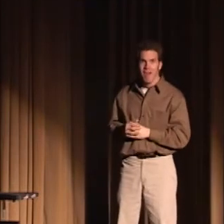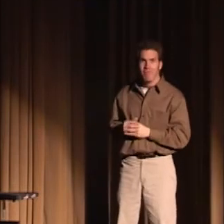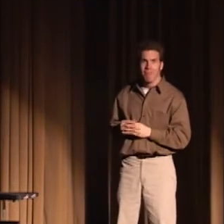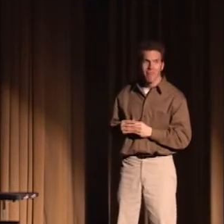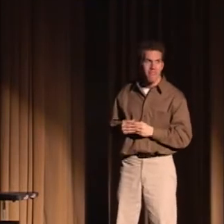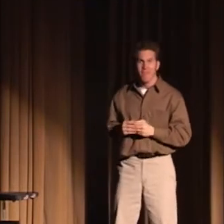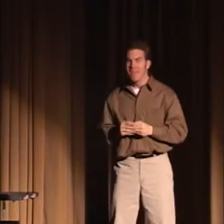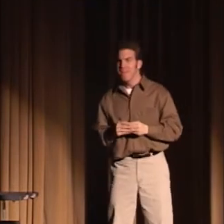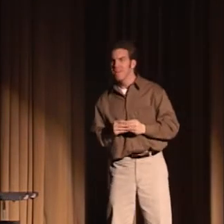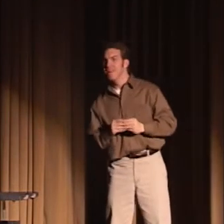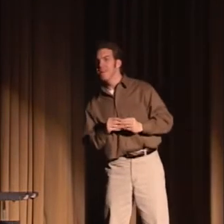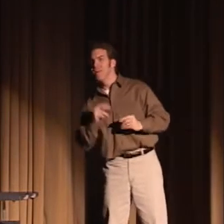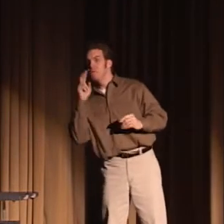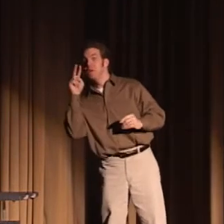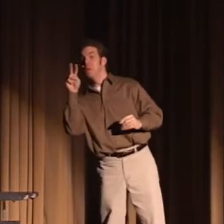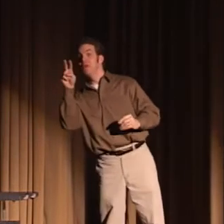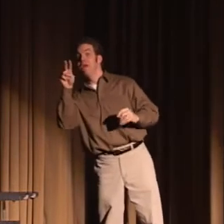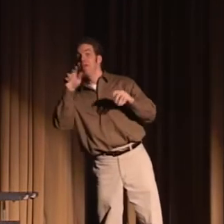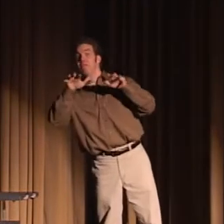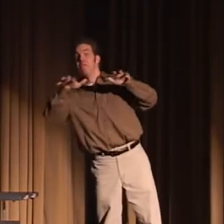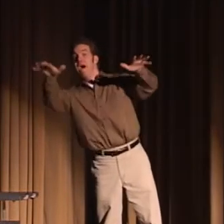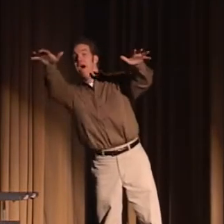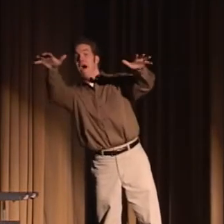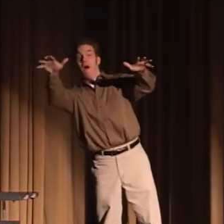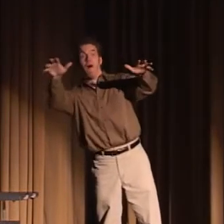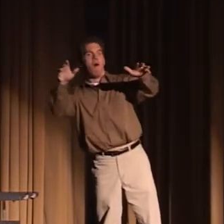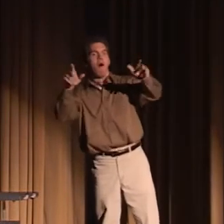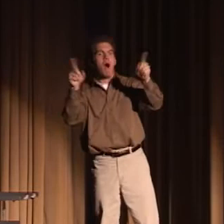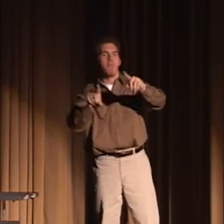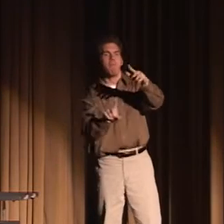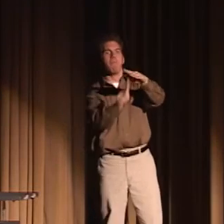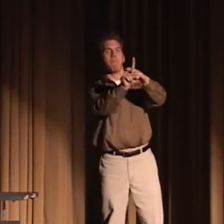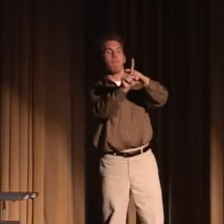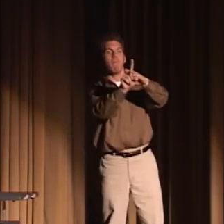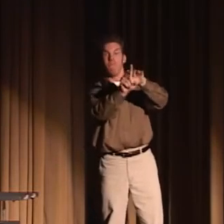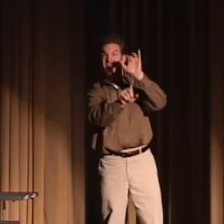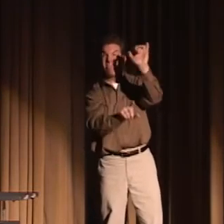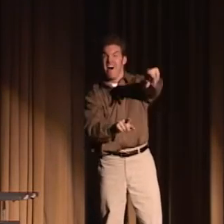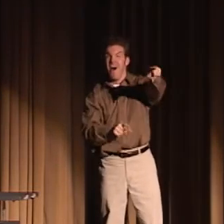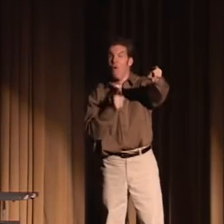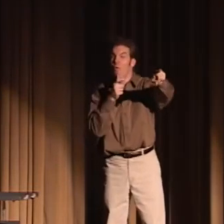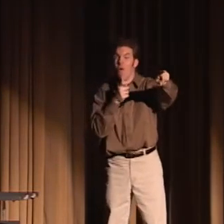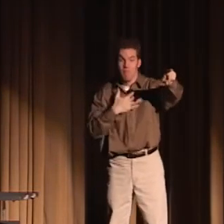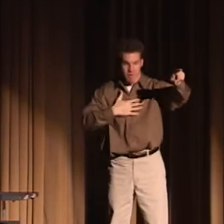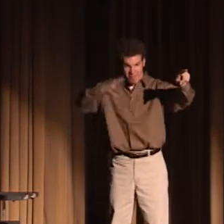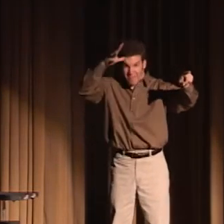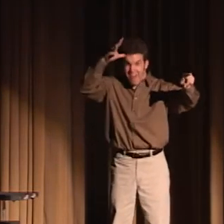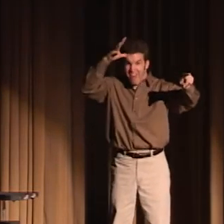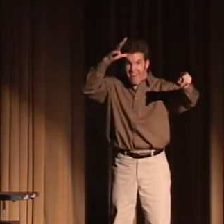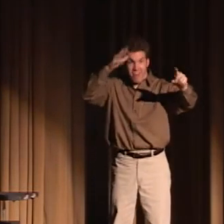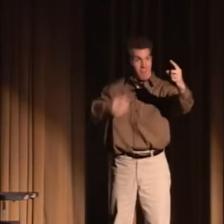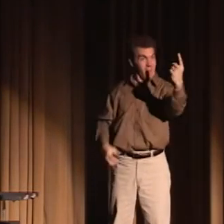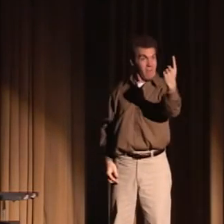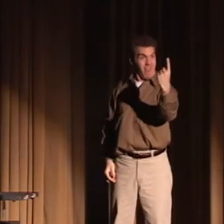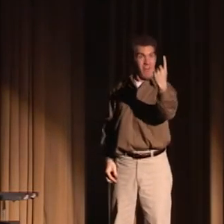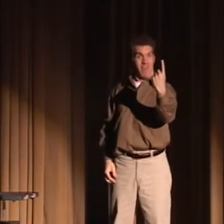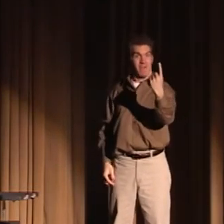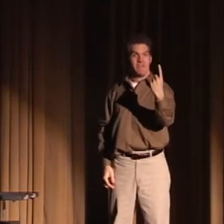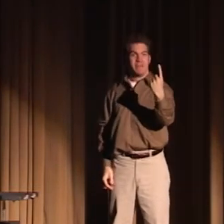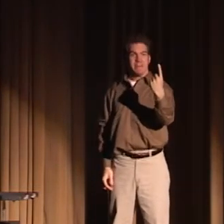as he stopped preaching, and I didn't know what to do. I looked at the crowd, and I could see a man stand up, my